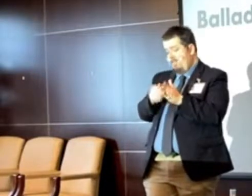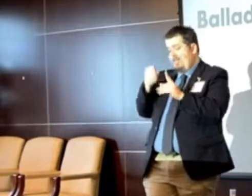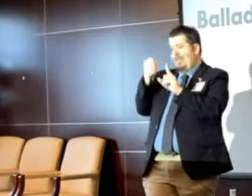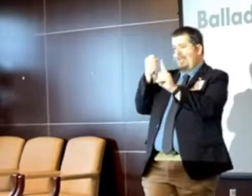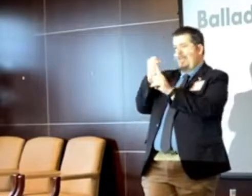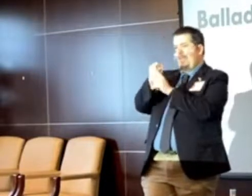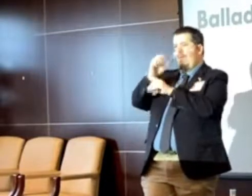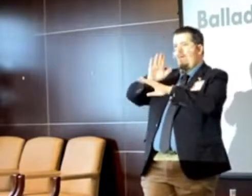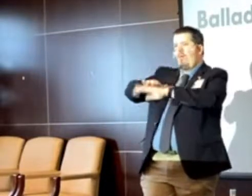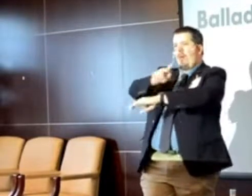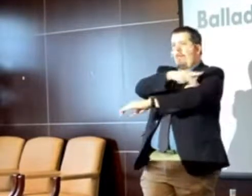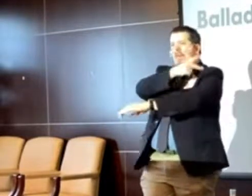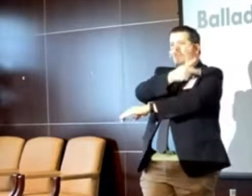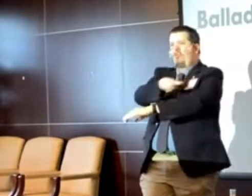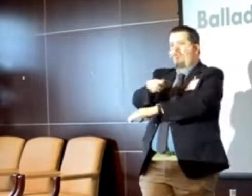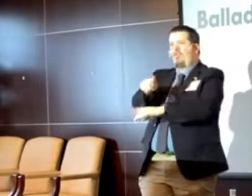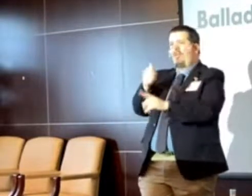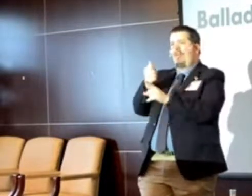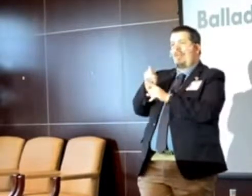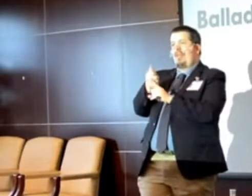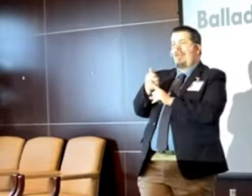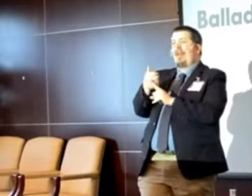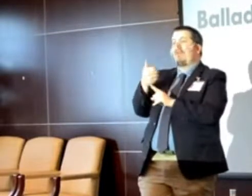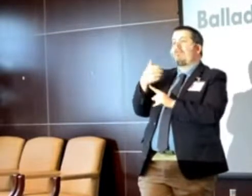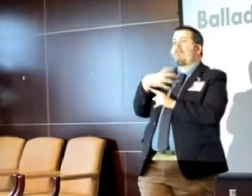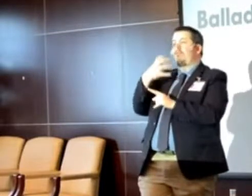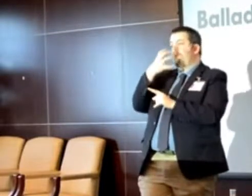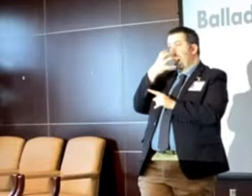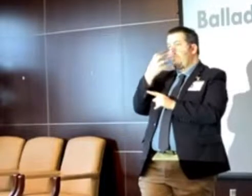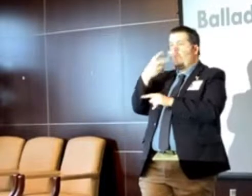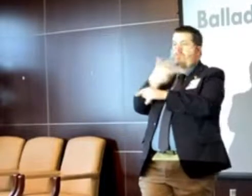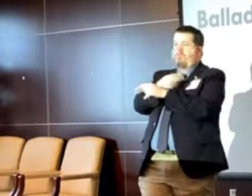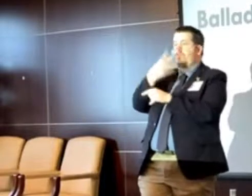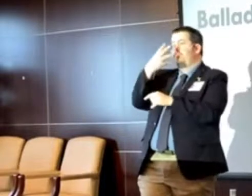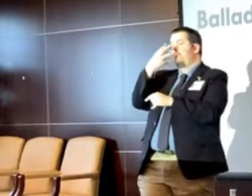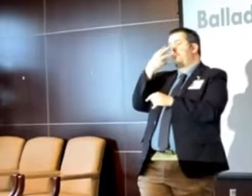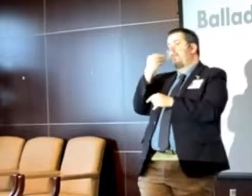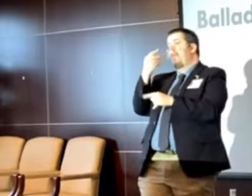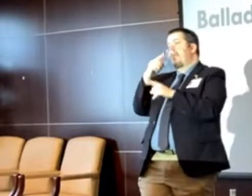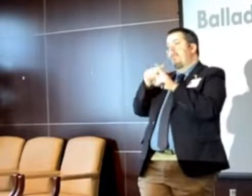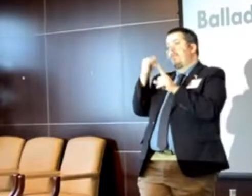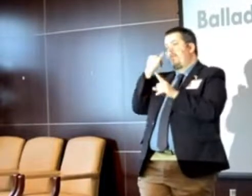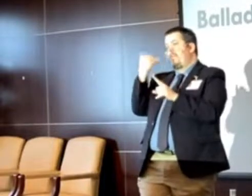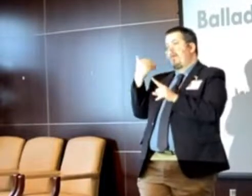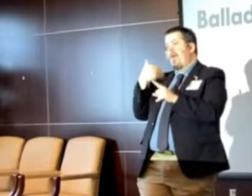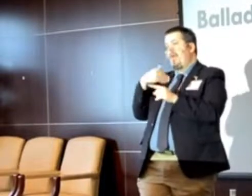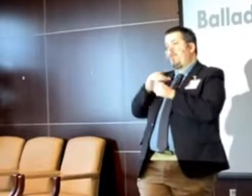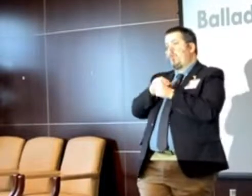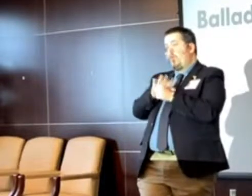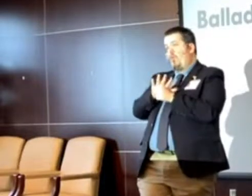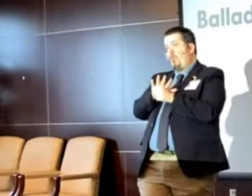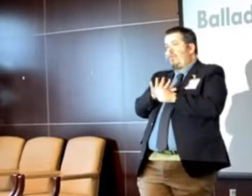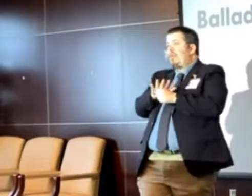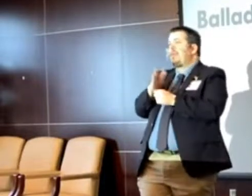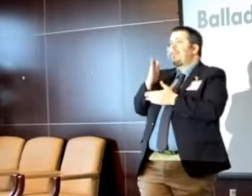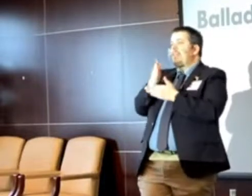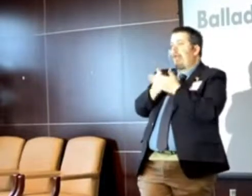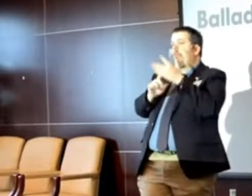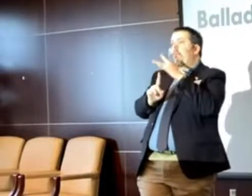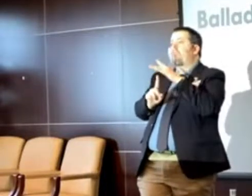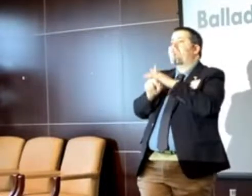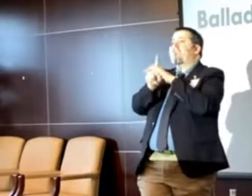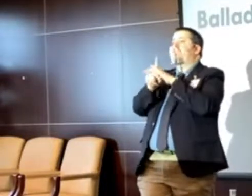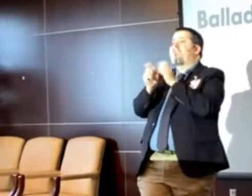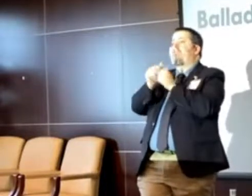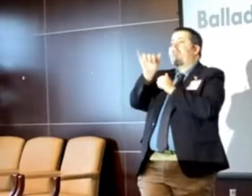impact on patients who are undergoing anesthesia who have COVID. There is some emerging science